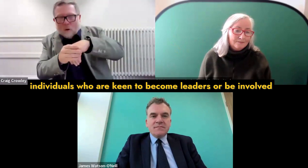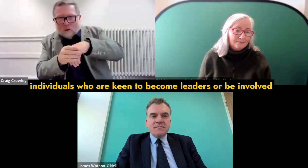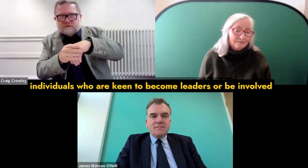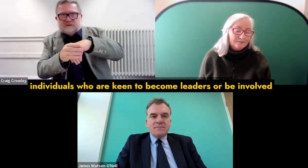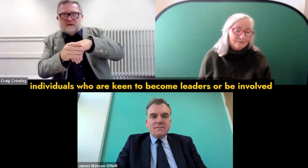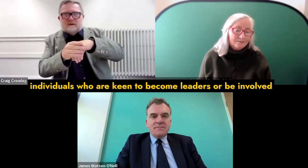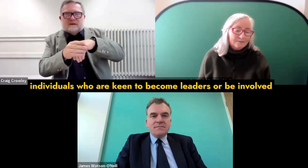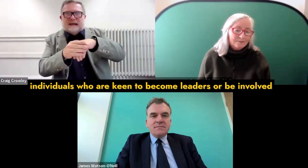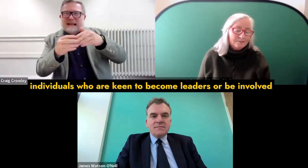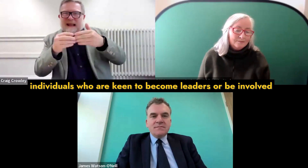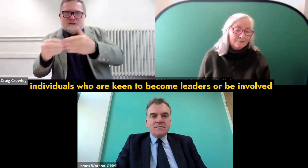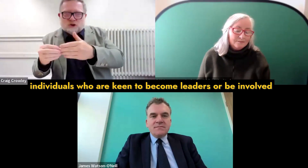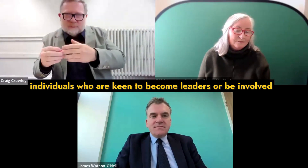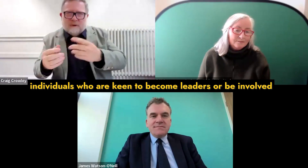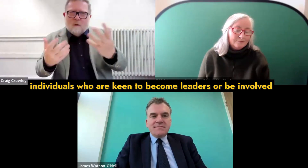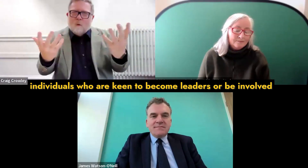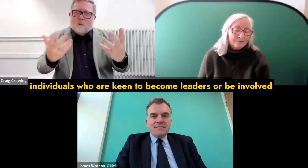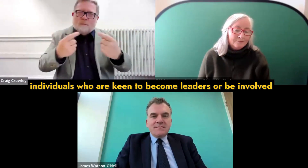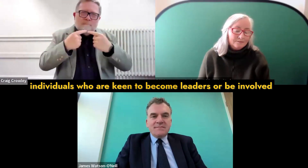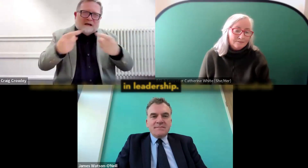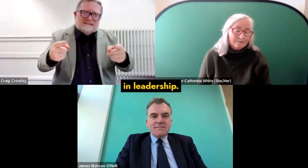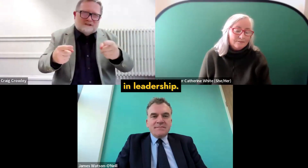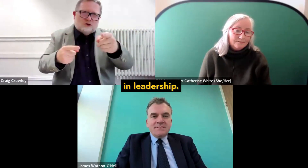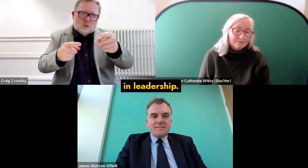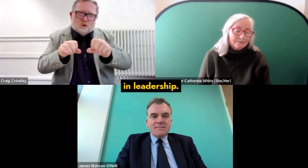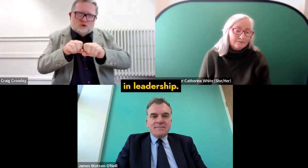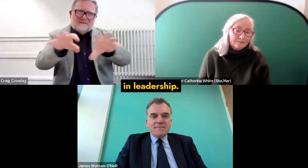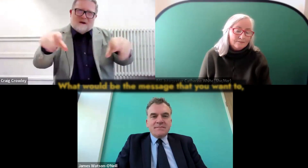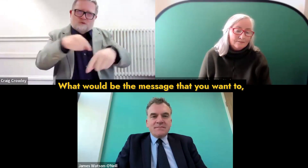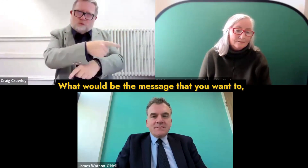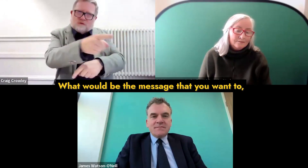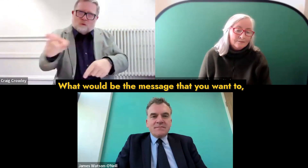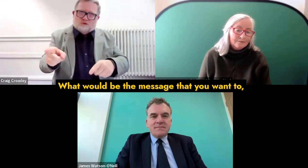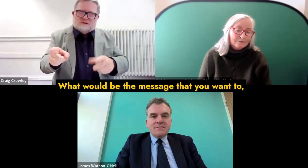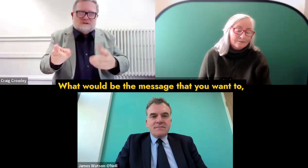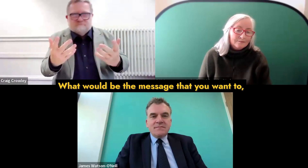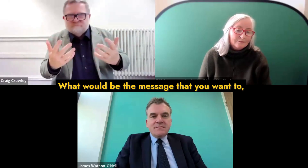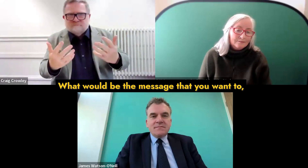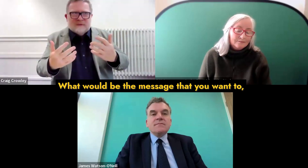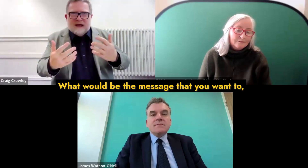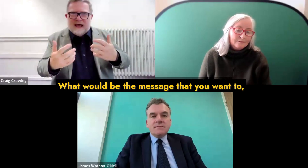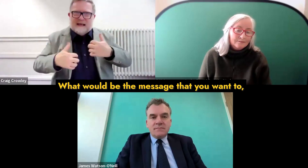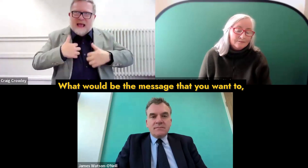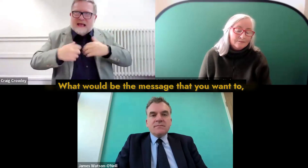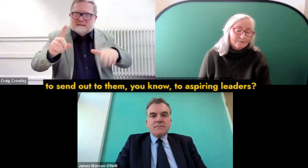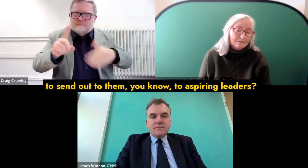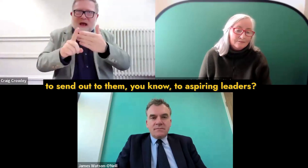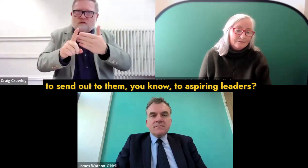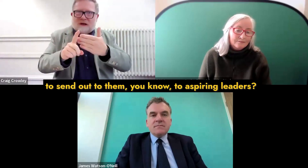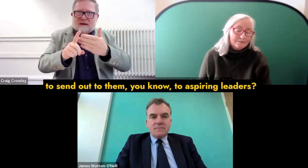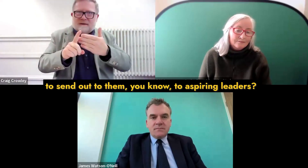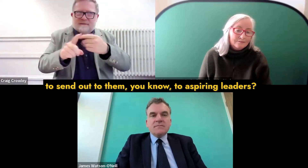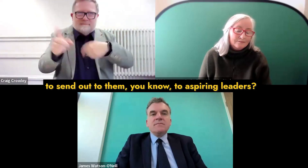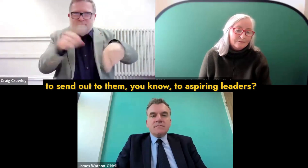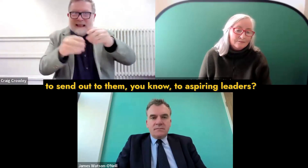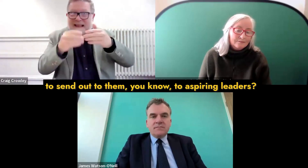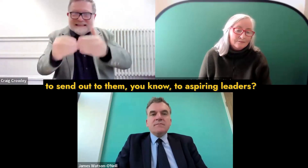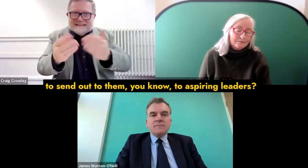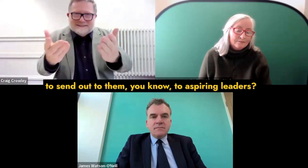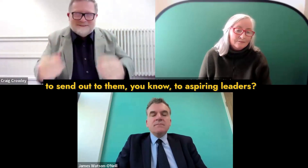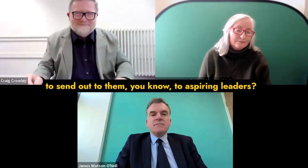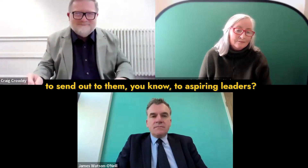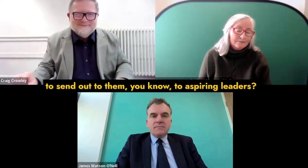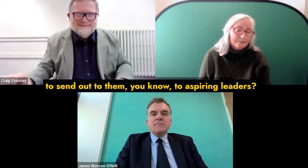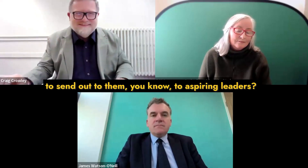become leaders or be involved in leadership. What would be the message that you want to send out to them, you know,